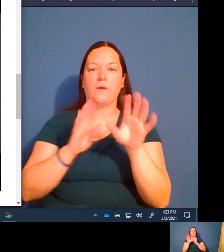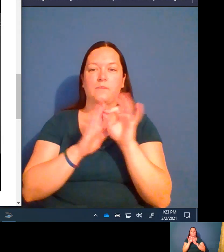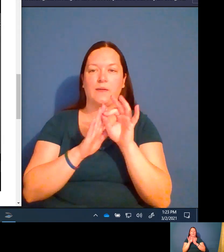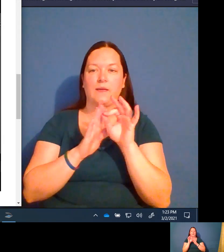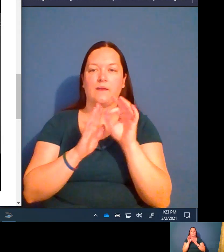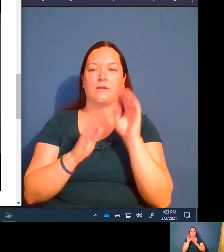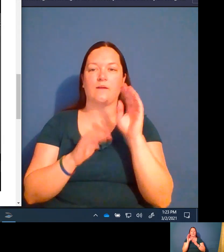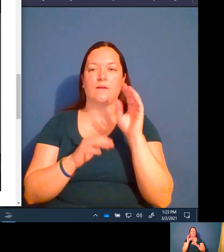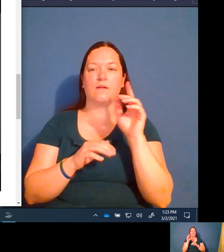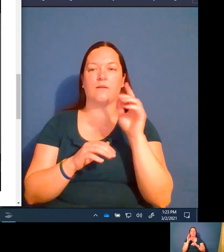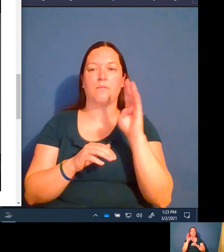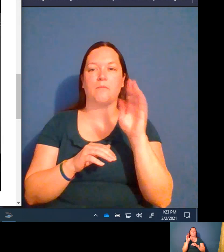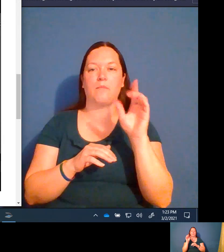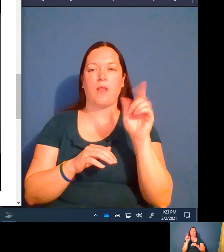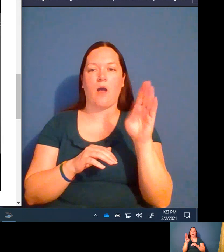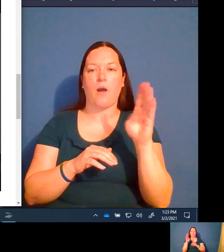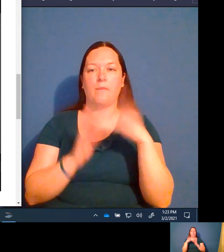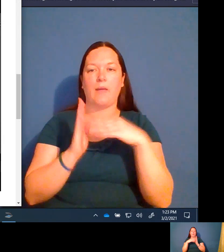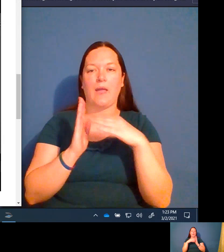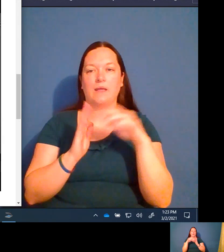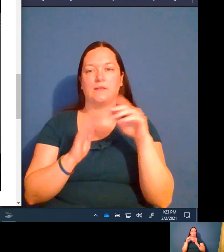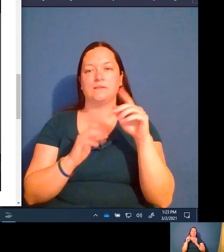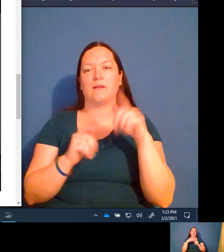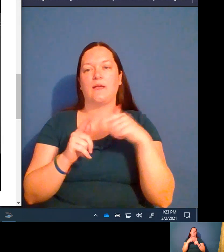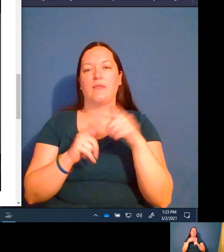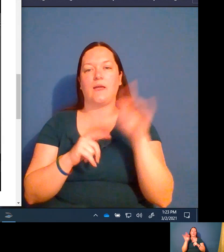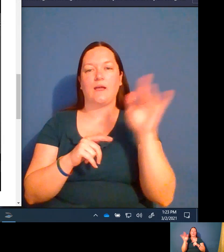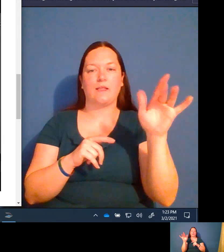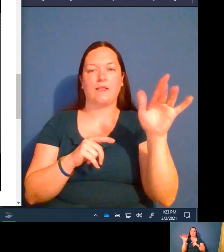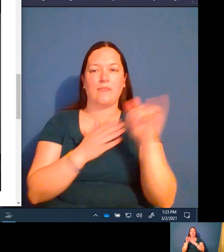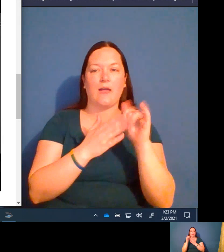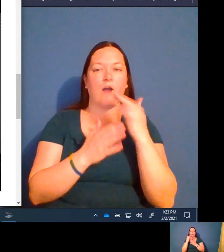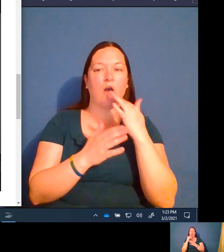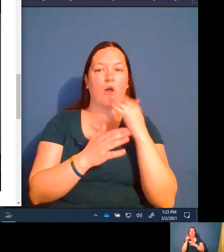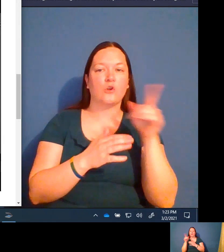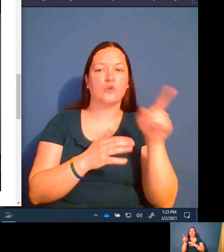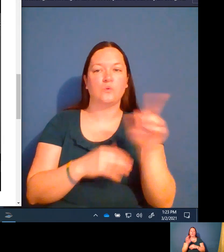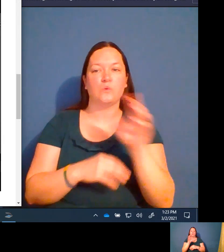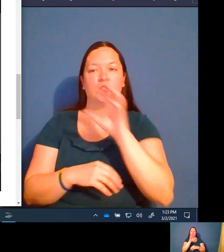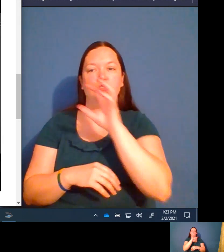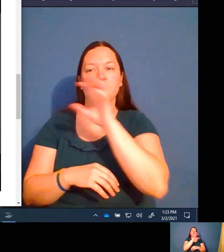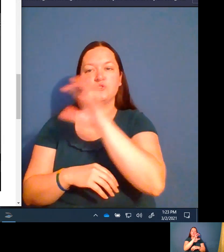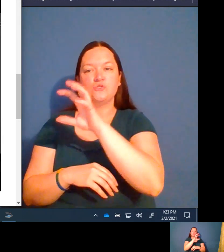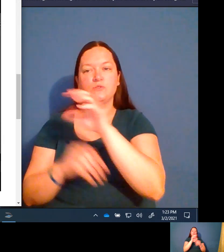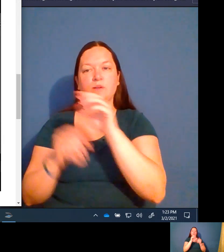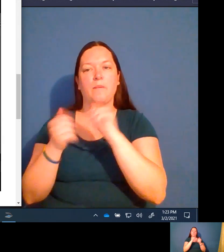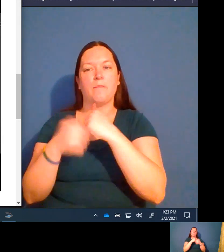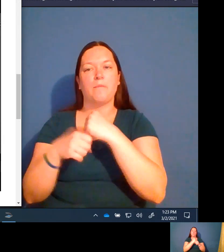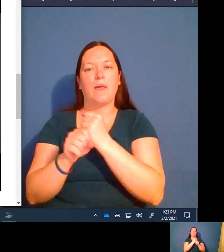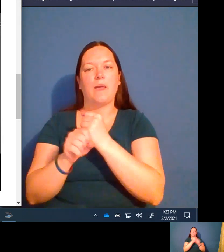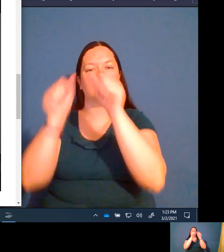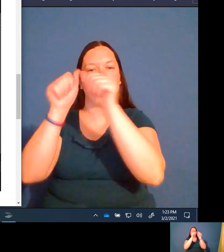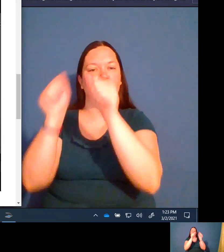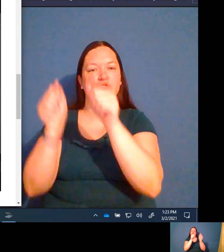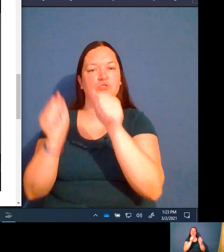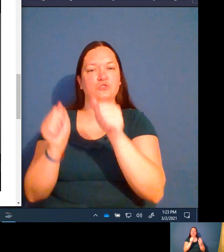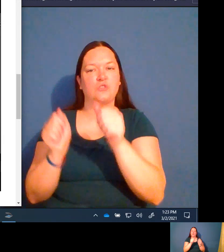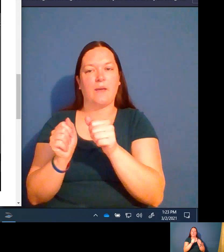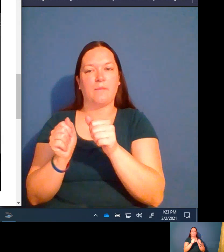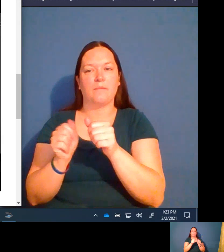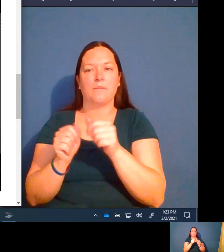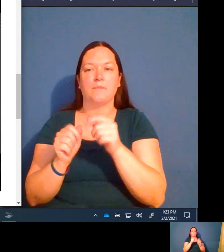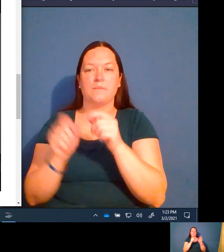Select that color. There we go. And now I'm going to show you guys how to use the selection tool along with the